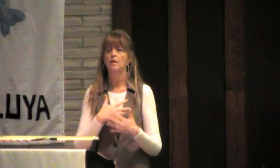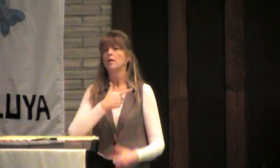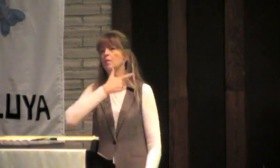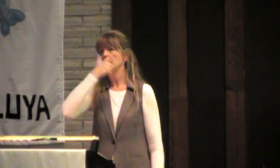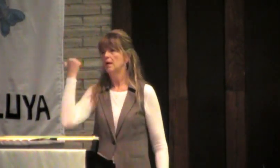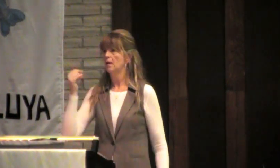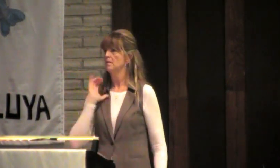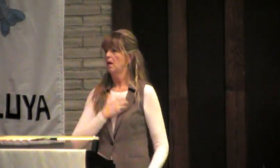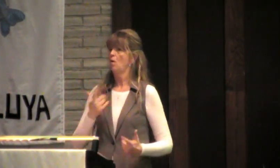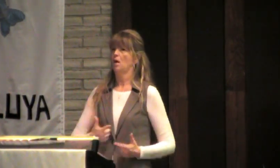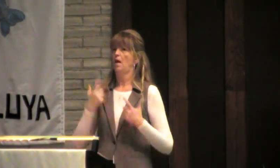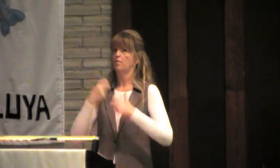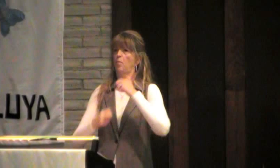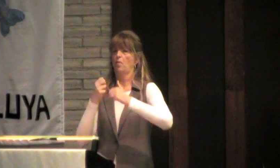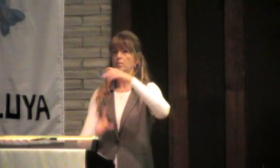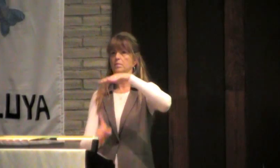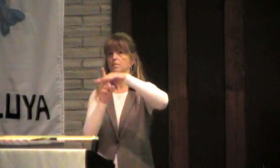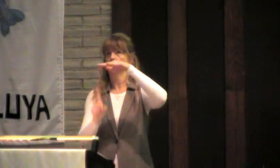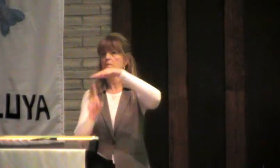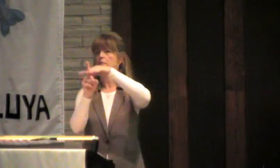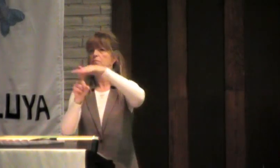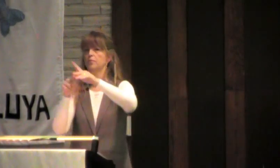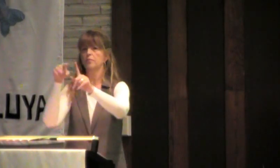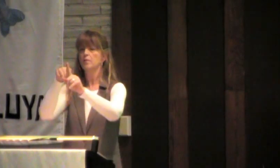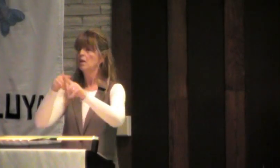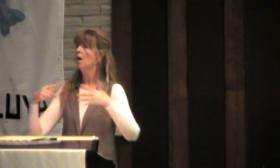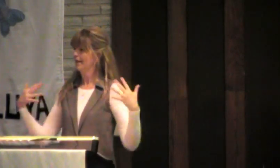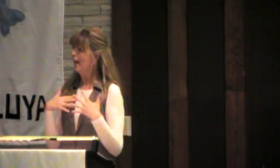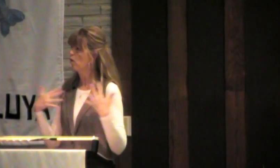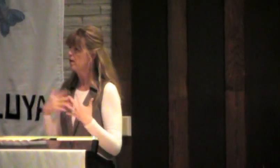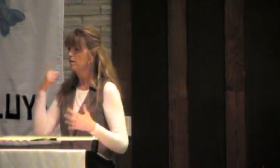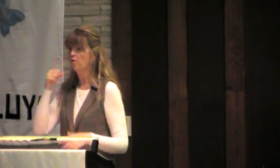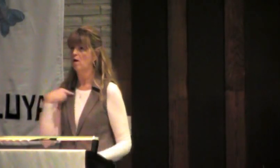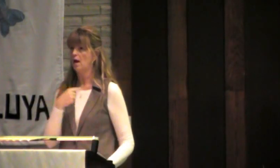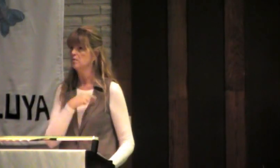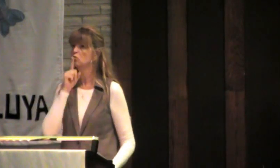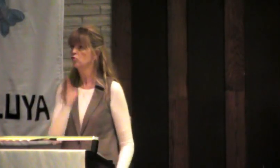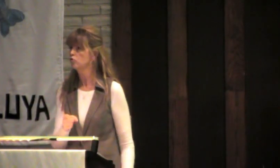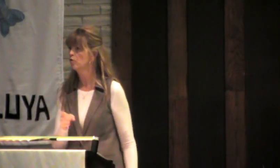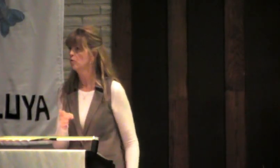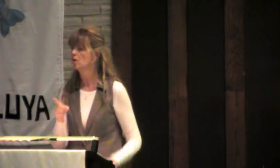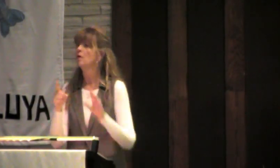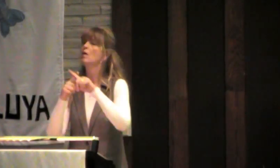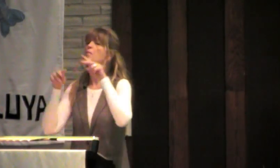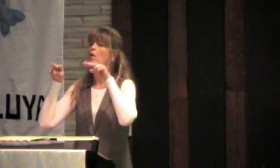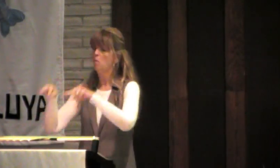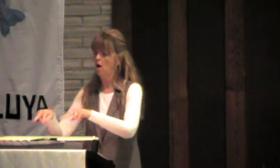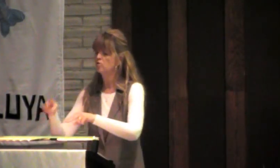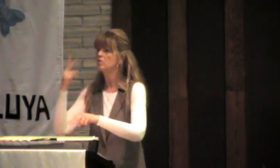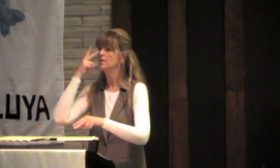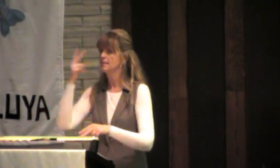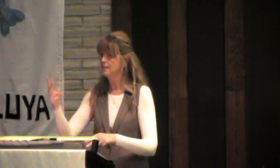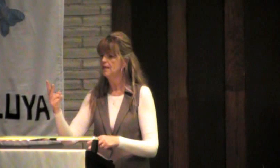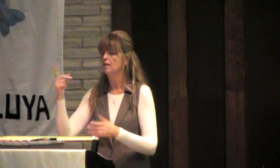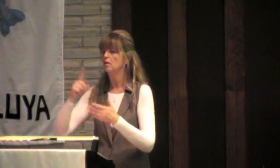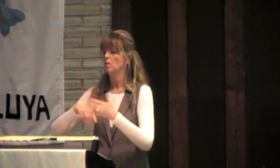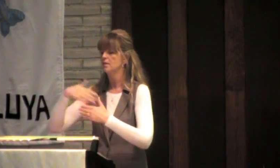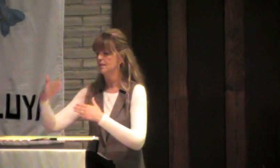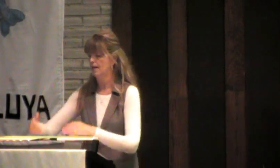become afraid because problems continue to pop up in our life, and it's scary for us. That's true. But I want you to